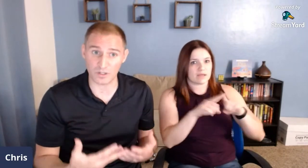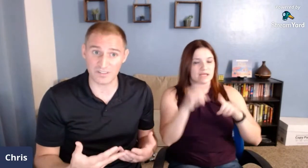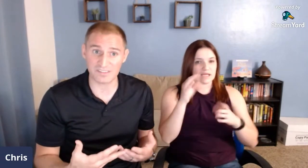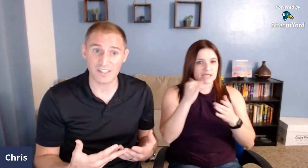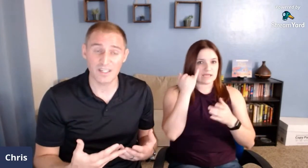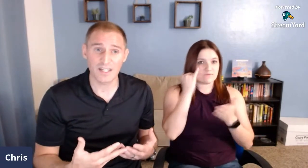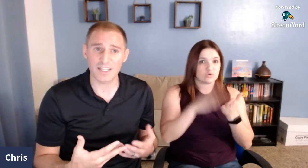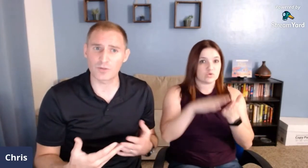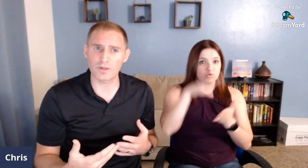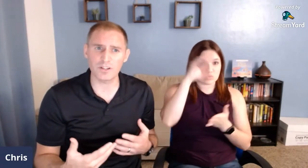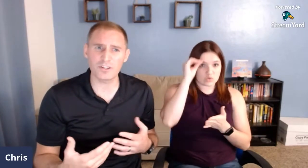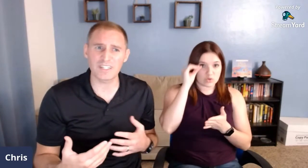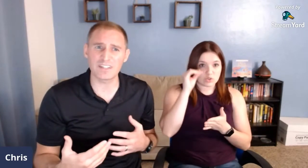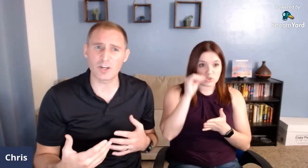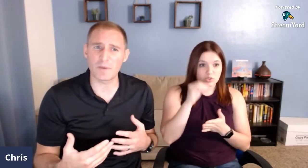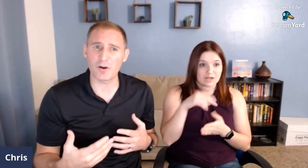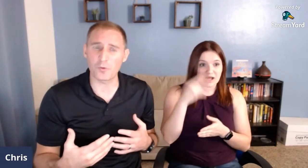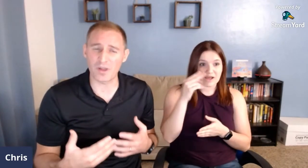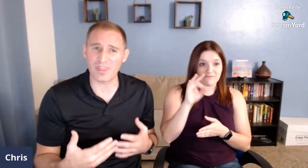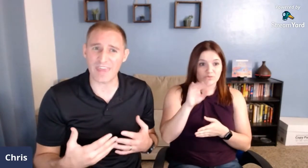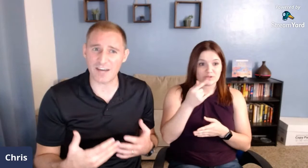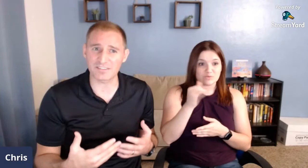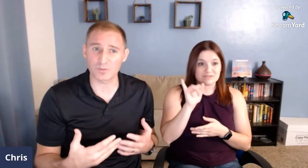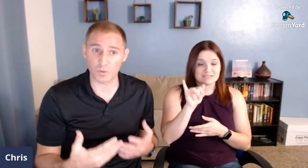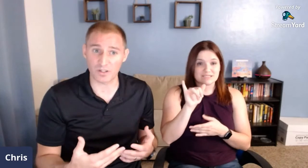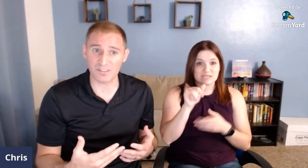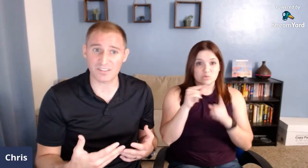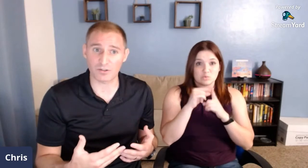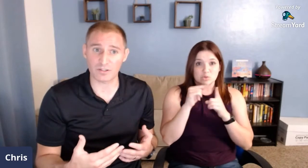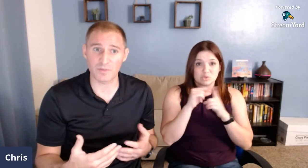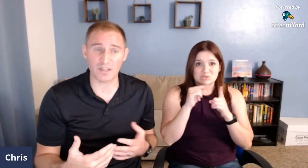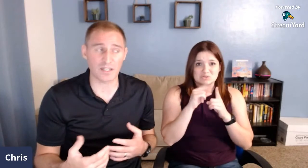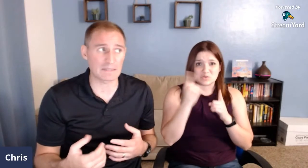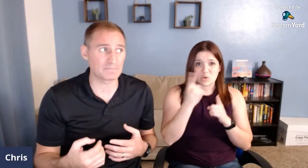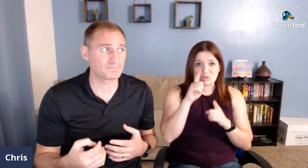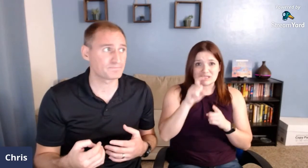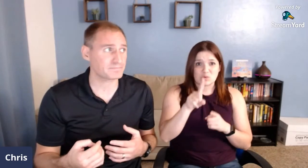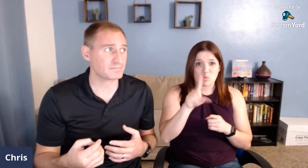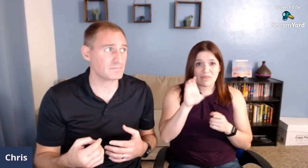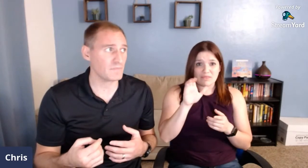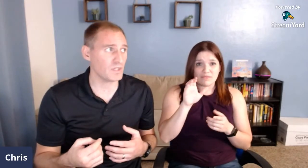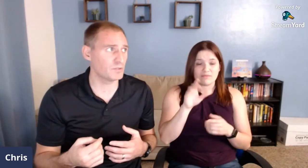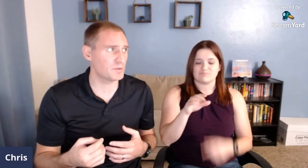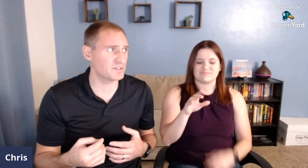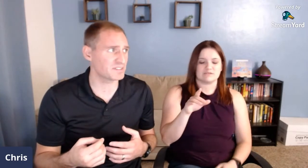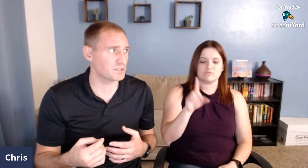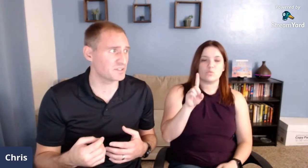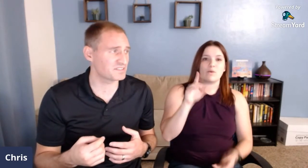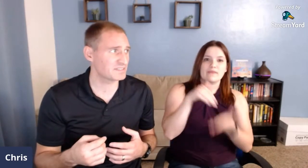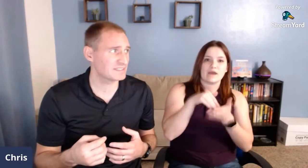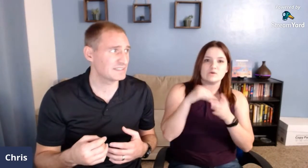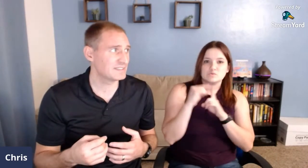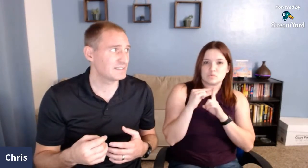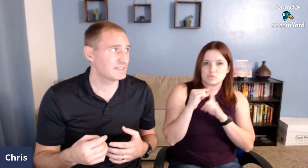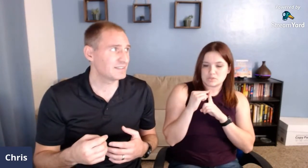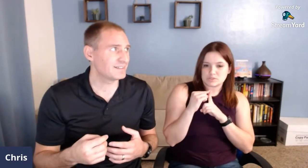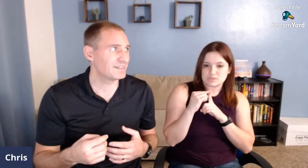frequency words, you really only need to know about 1,000 words in order to become, what was it? It